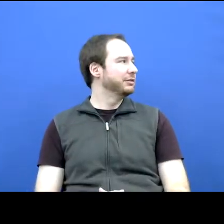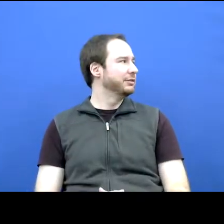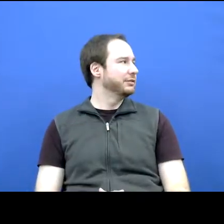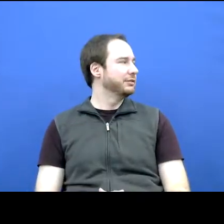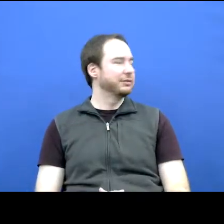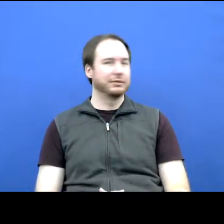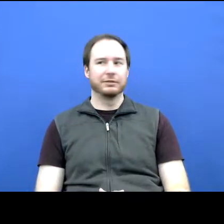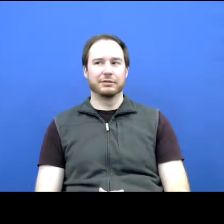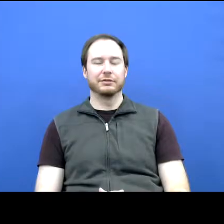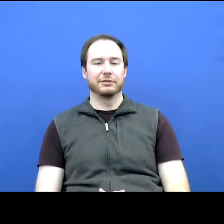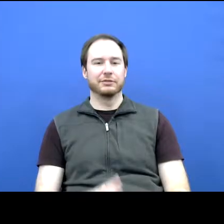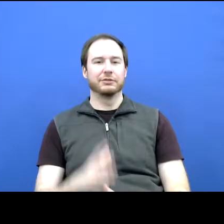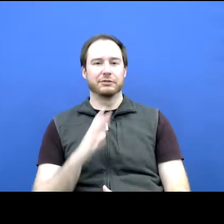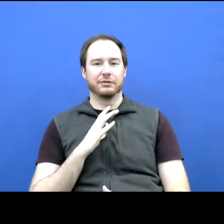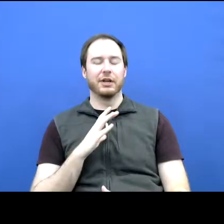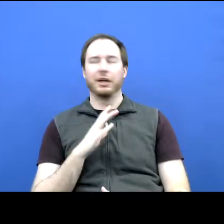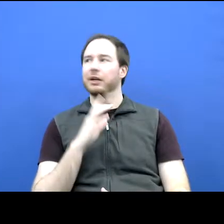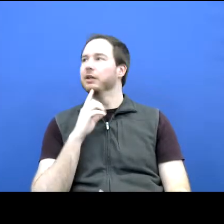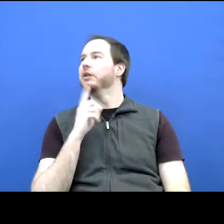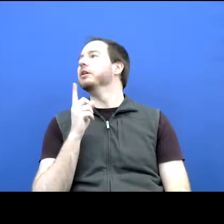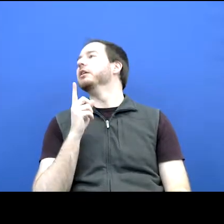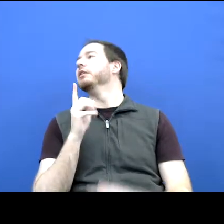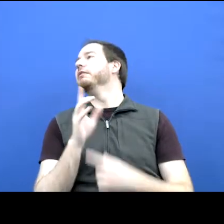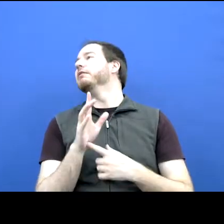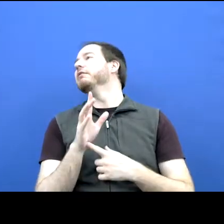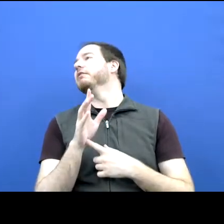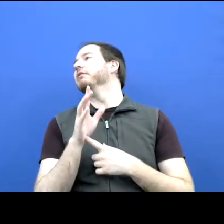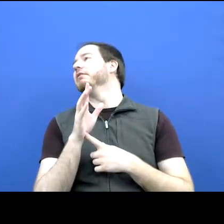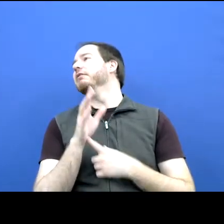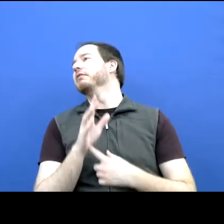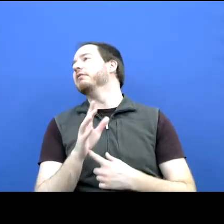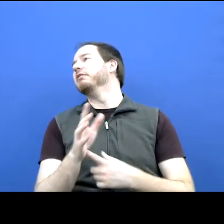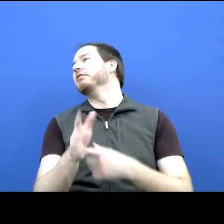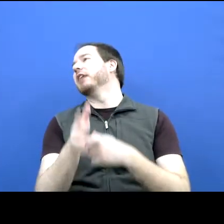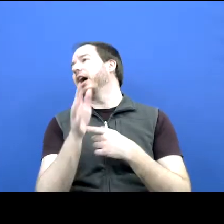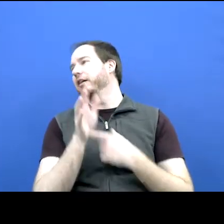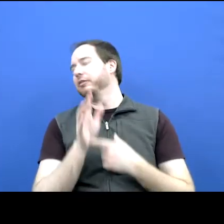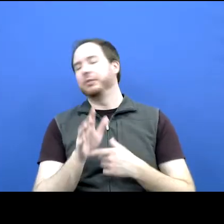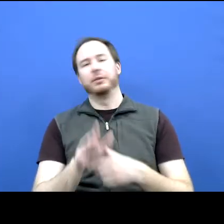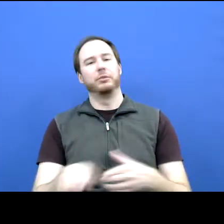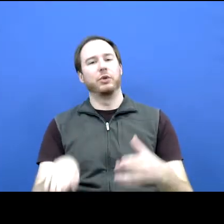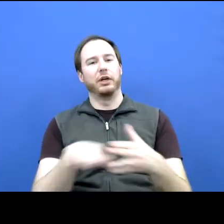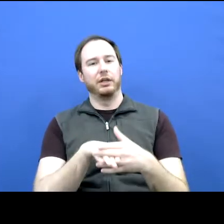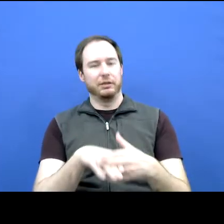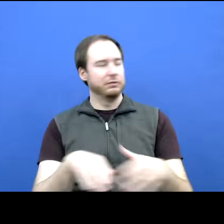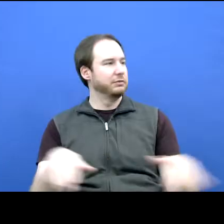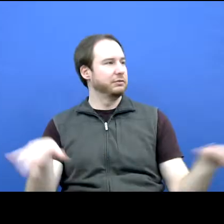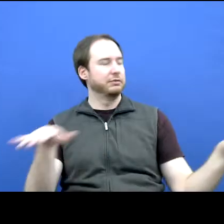Okay, so we will take a, what do you think, 5-5. Minute break? All right.